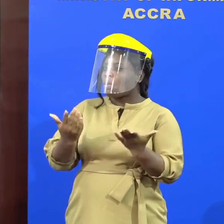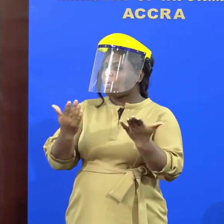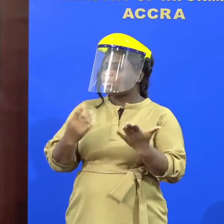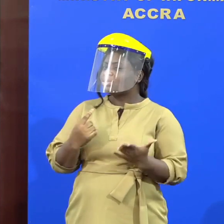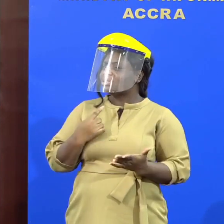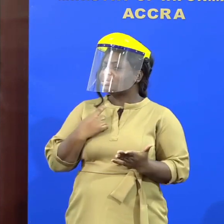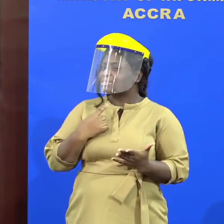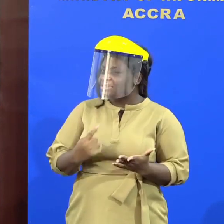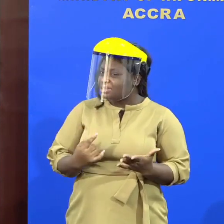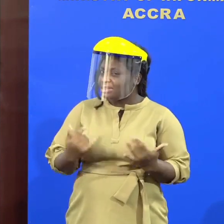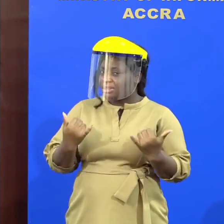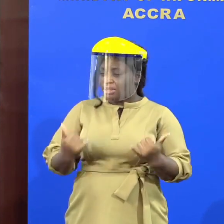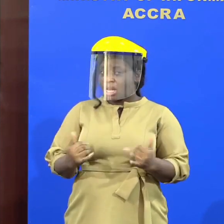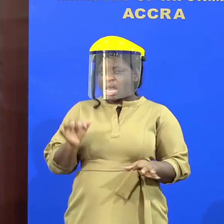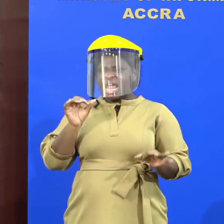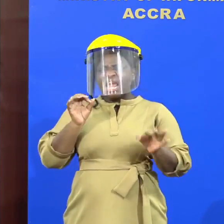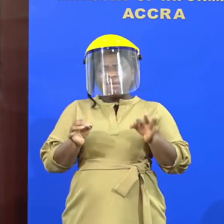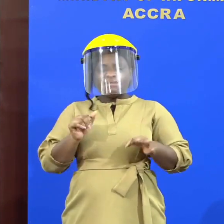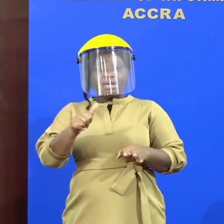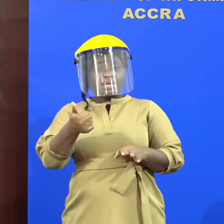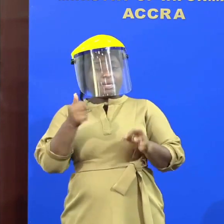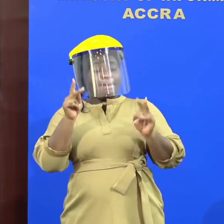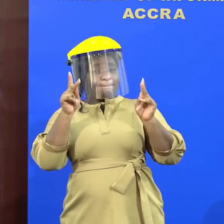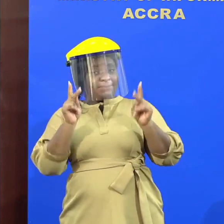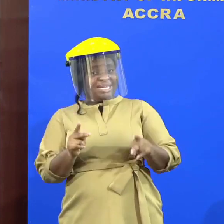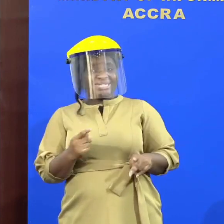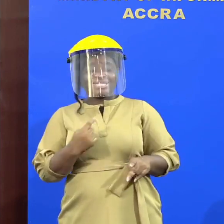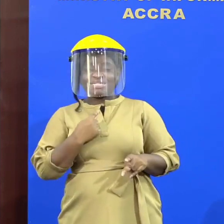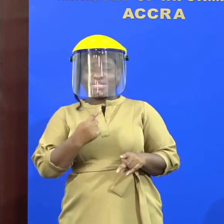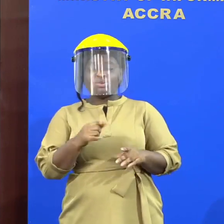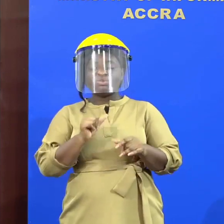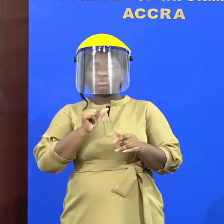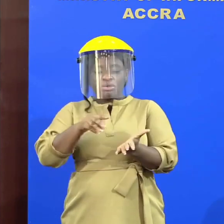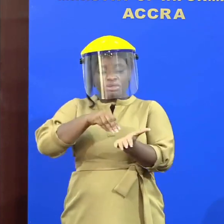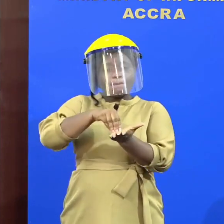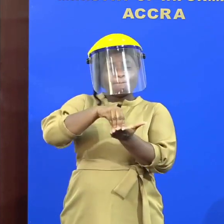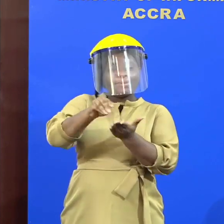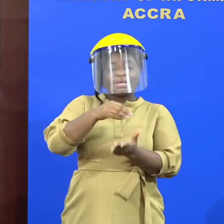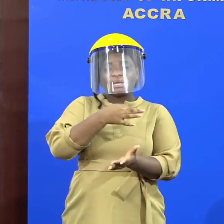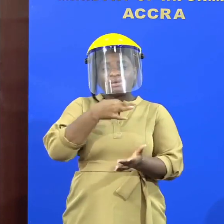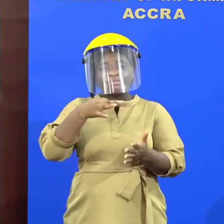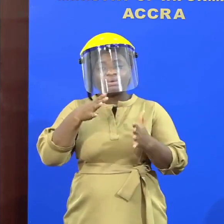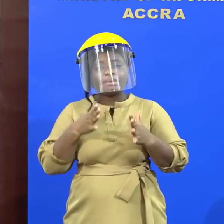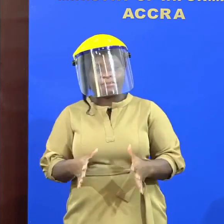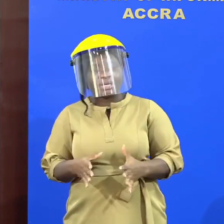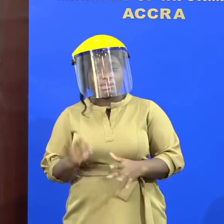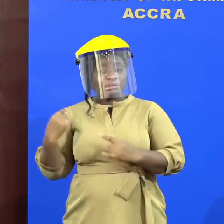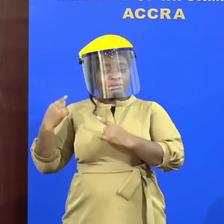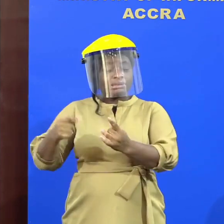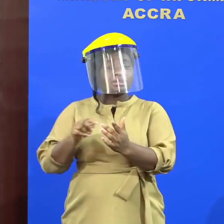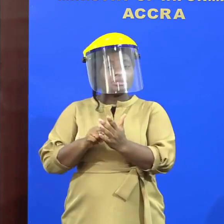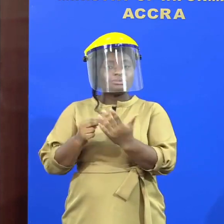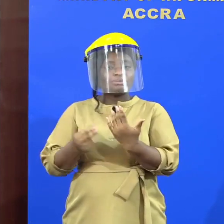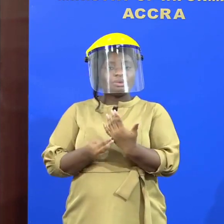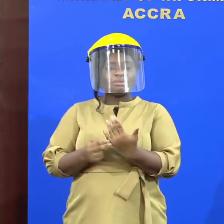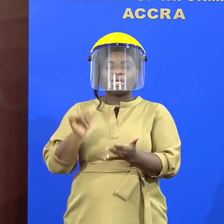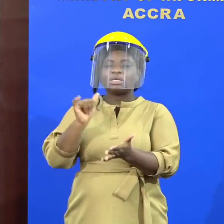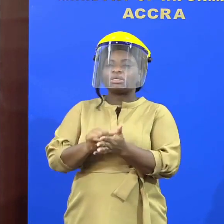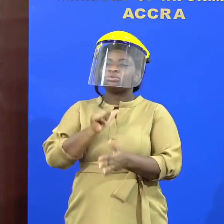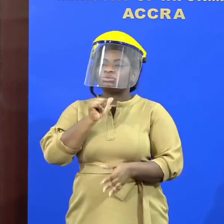that if anyone tells you that we've not paid farmers or license buying companies since November, that is